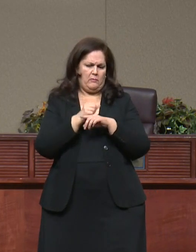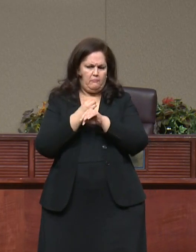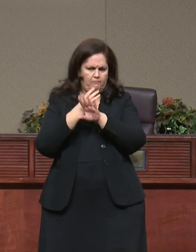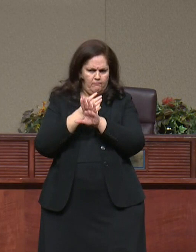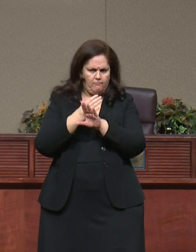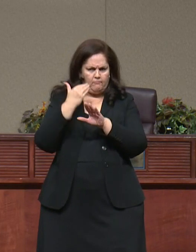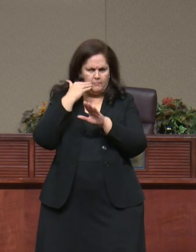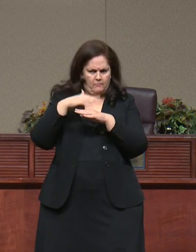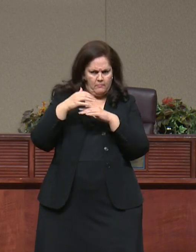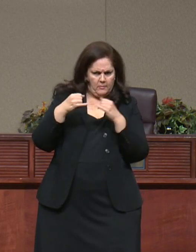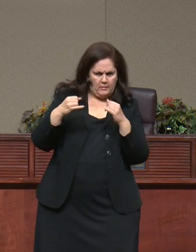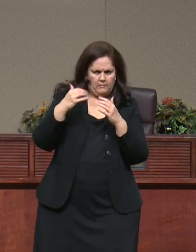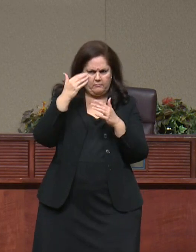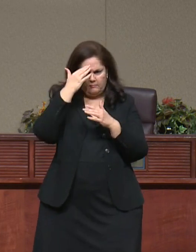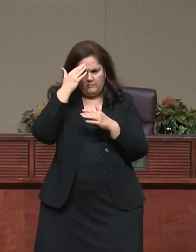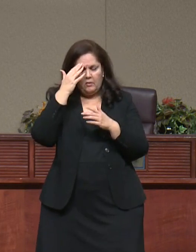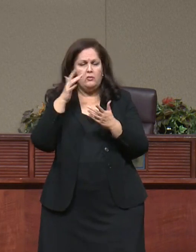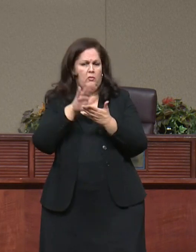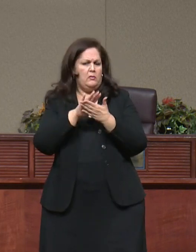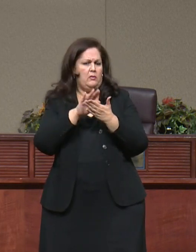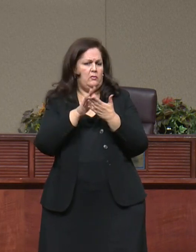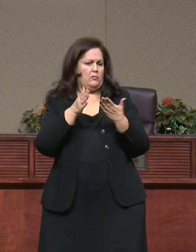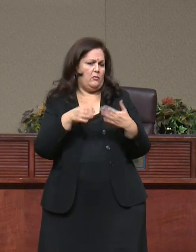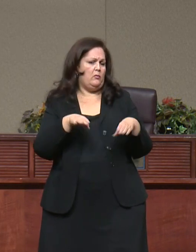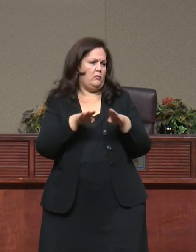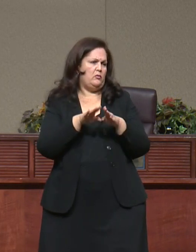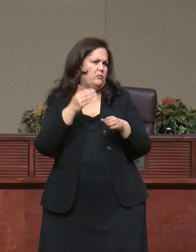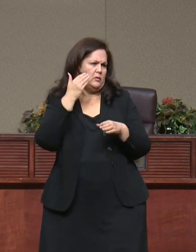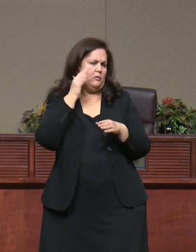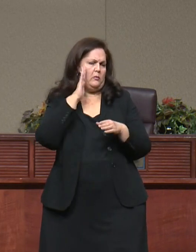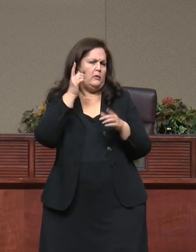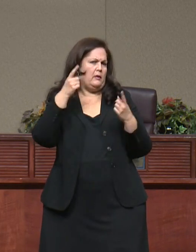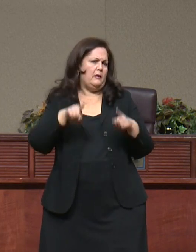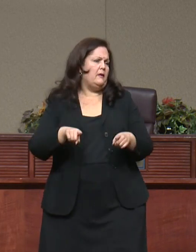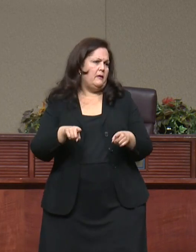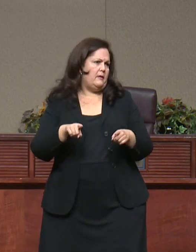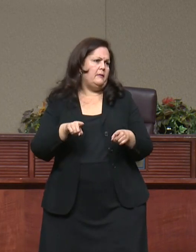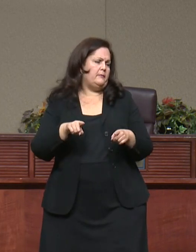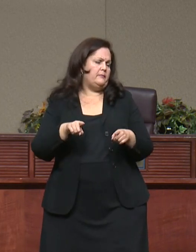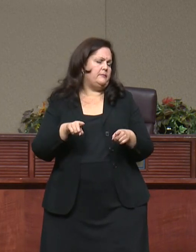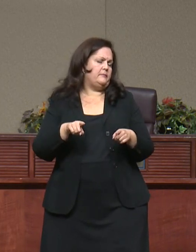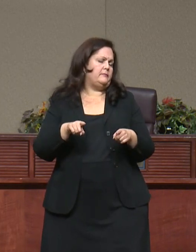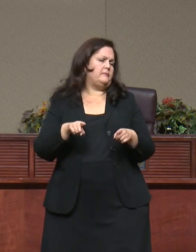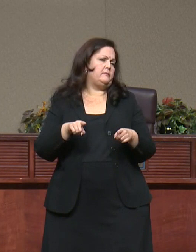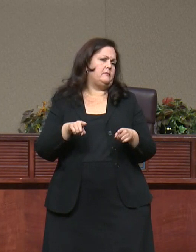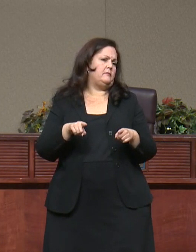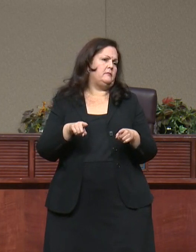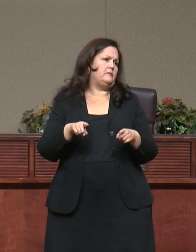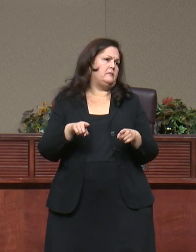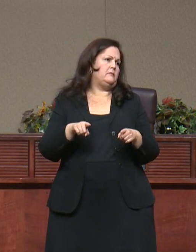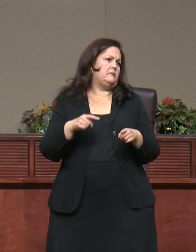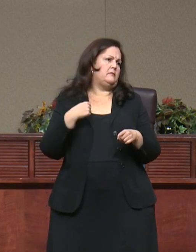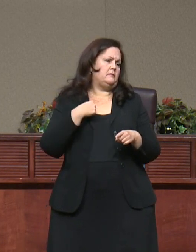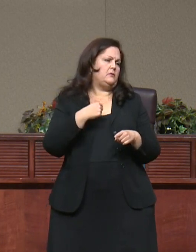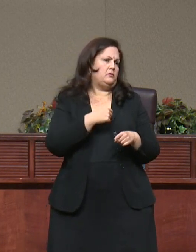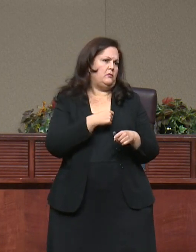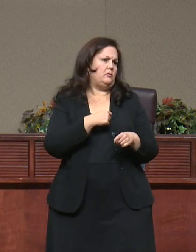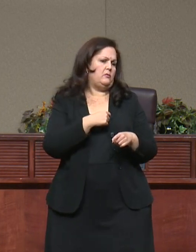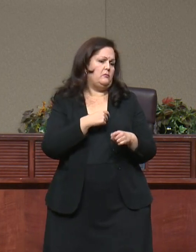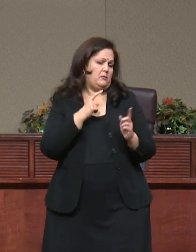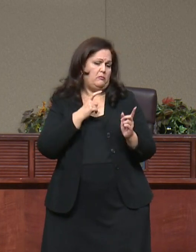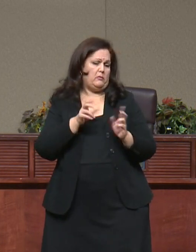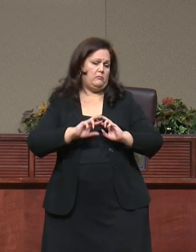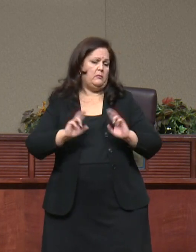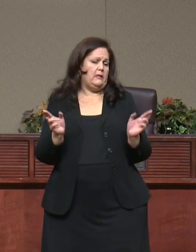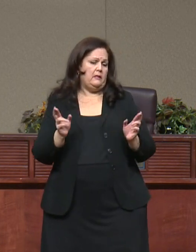knew that a school closure at some point was going to happen, and we were prepared.